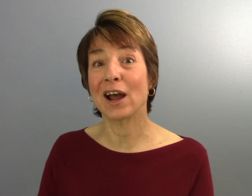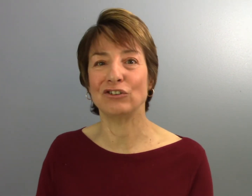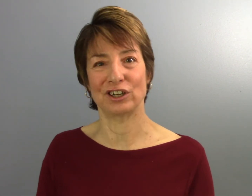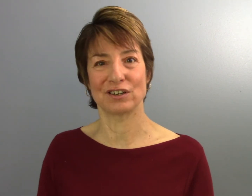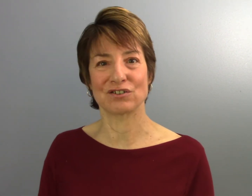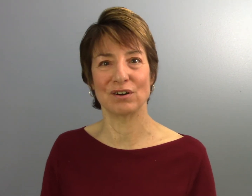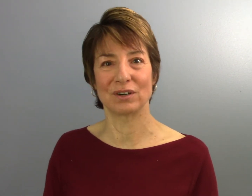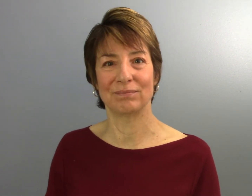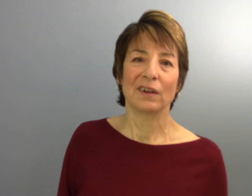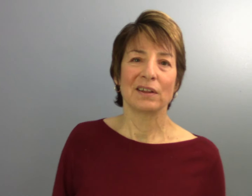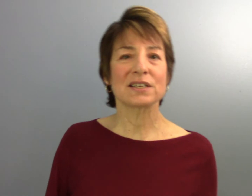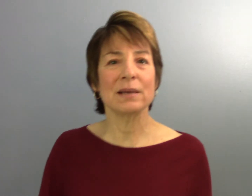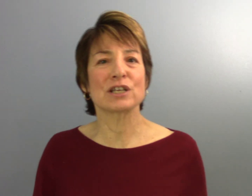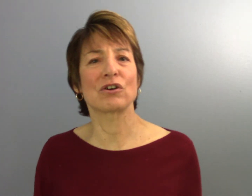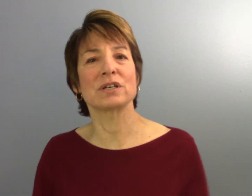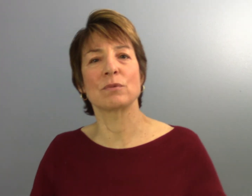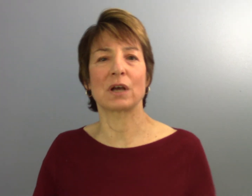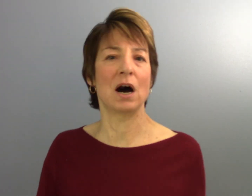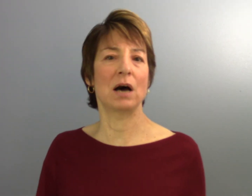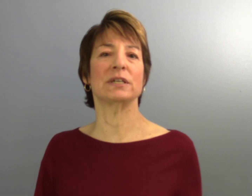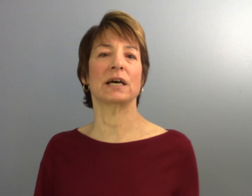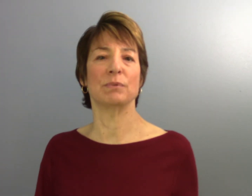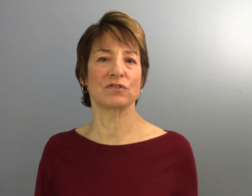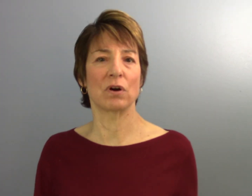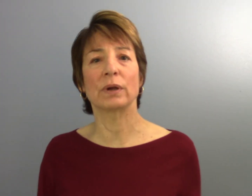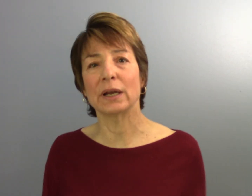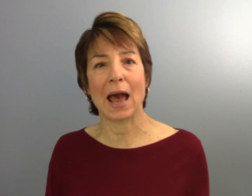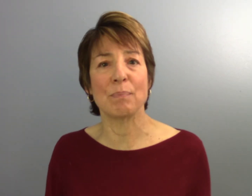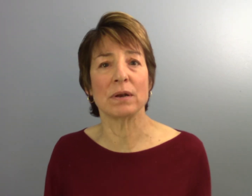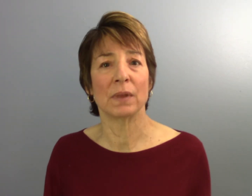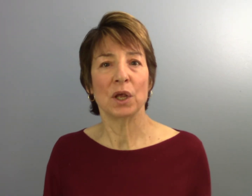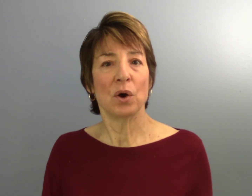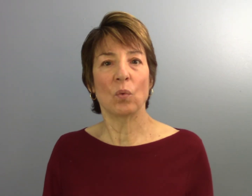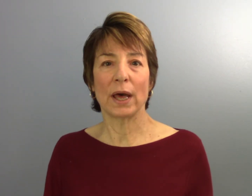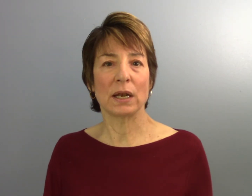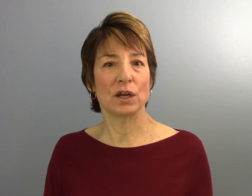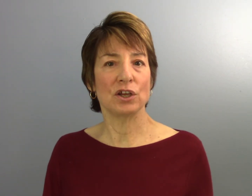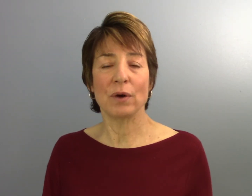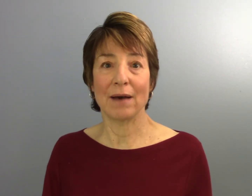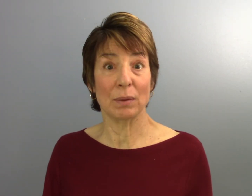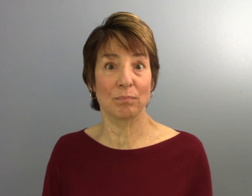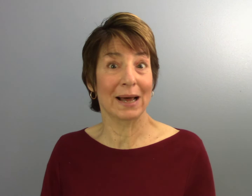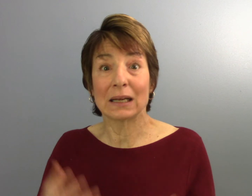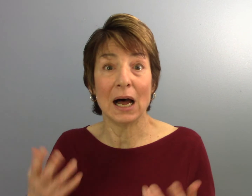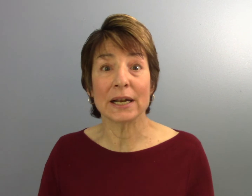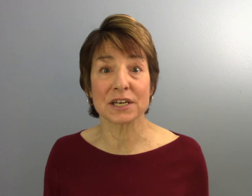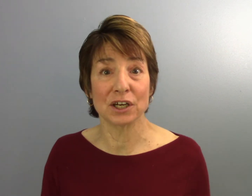hemorrhagic stroke. The ischemic stroke is the most common type of stroke and can happen when you have a blood clot going into